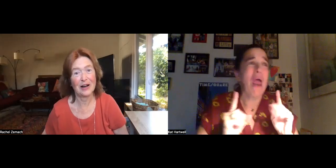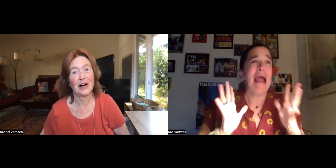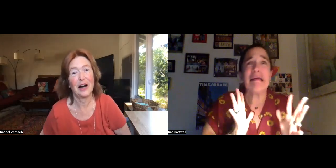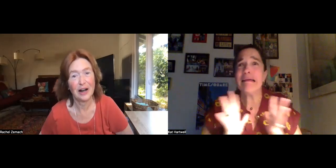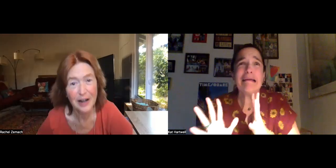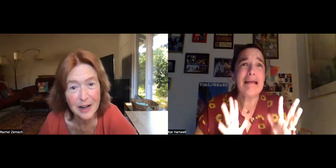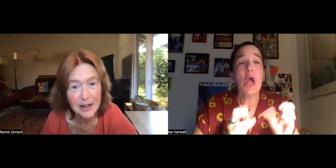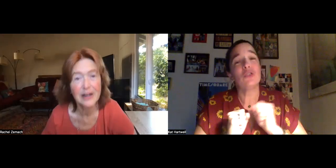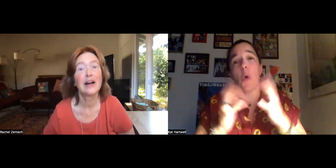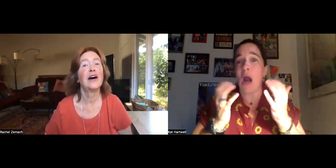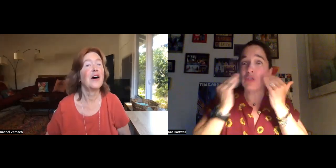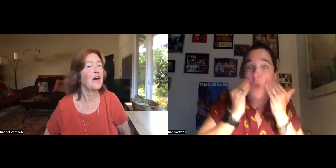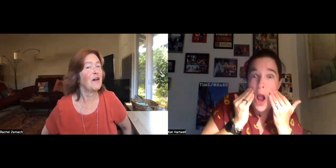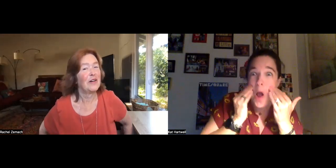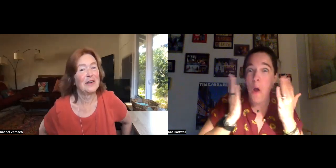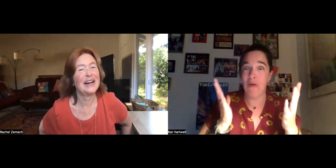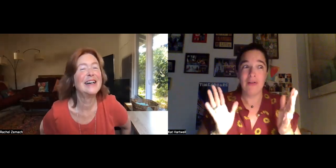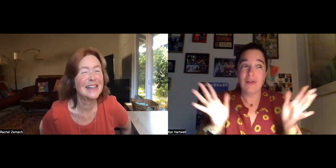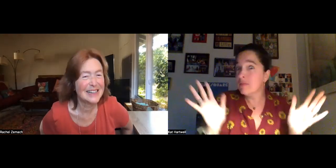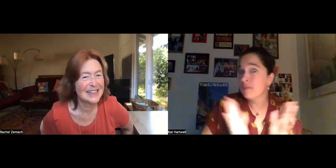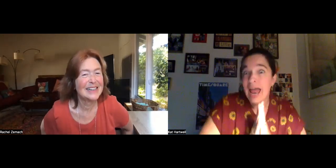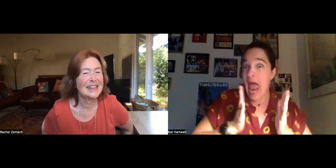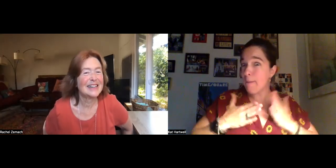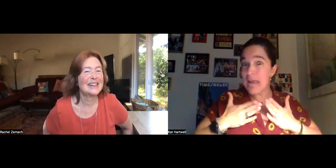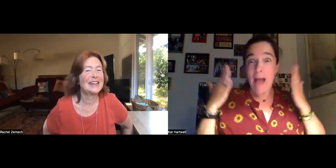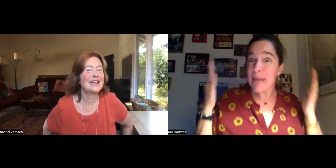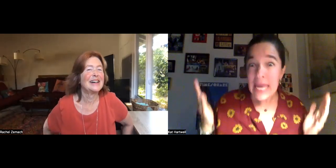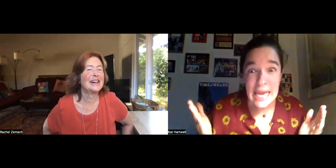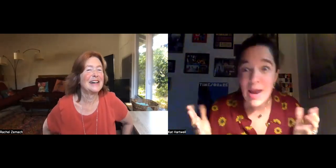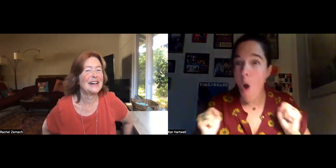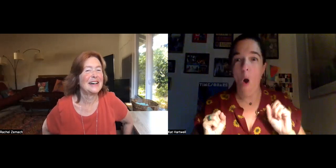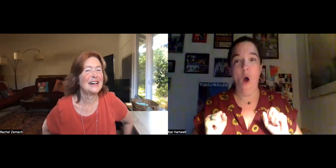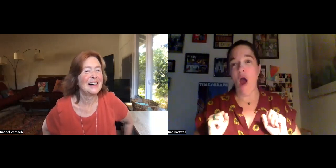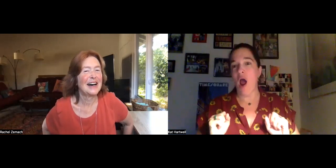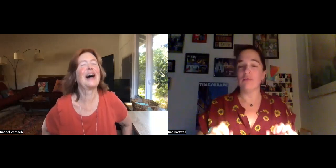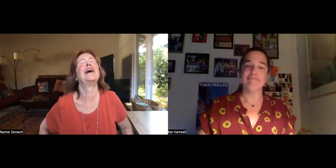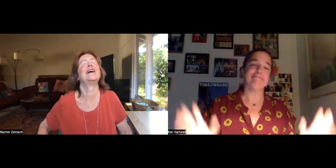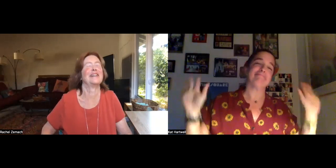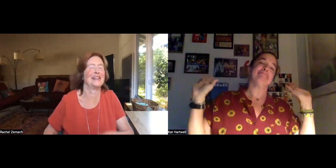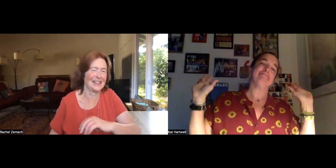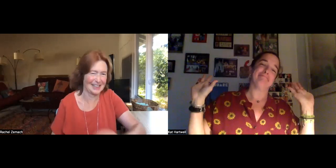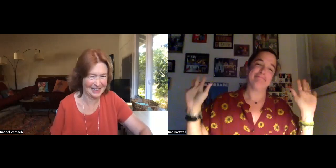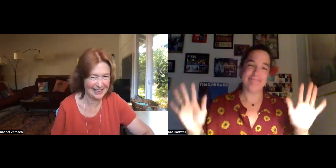where don't want to know. Happy, or.